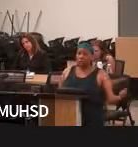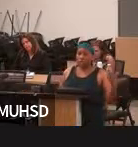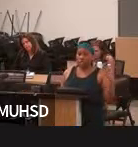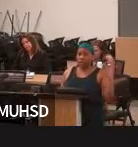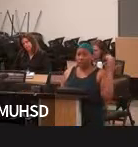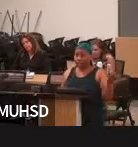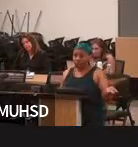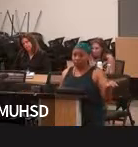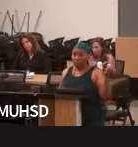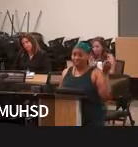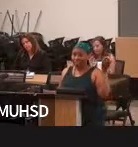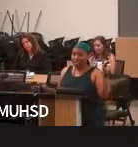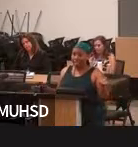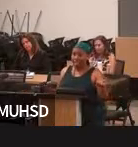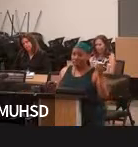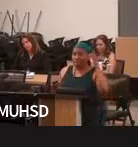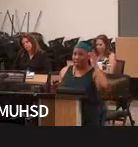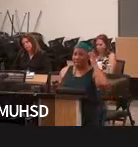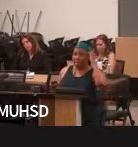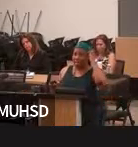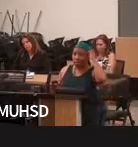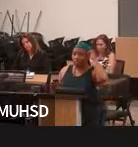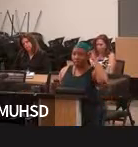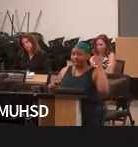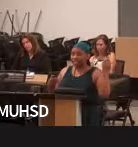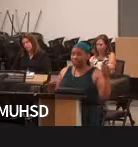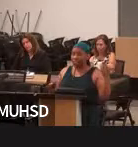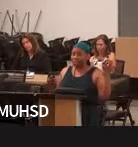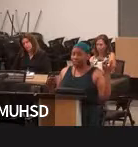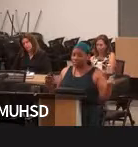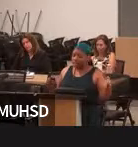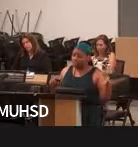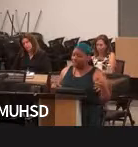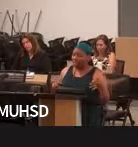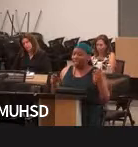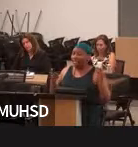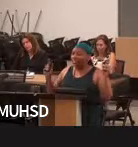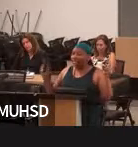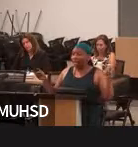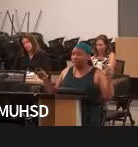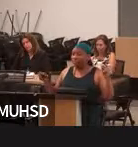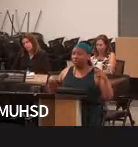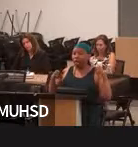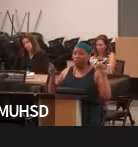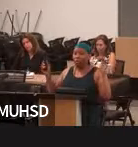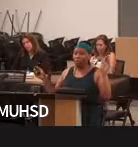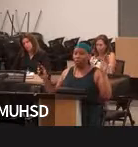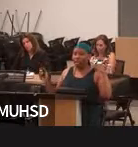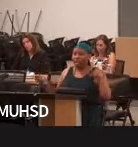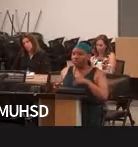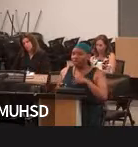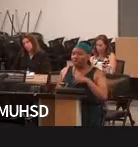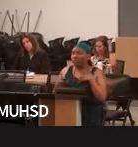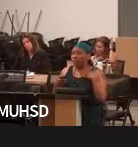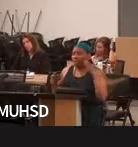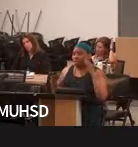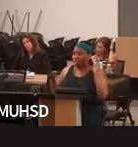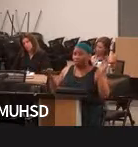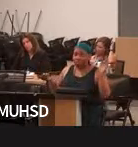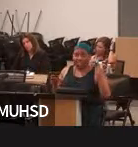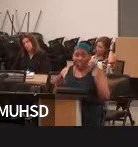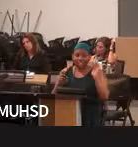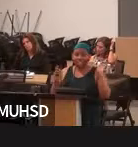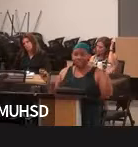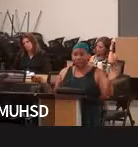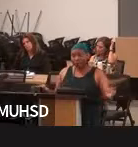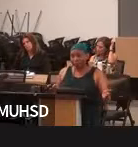year was Thursday, May 2nd. We had a Black staff and faculty event. It needs a name. I will come up with a name, but